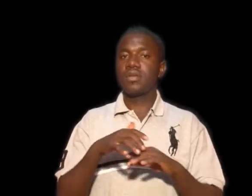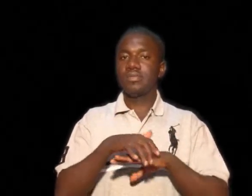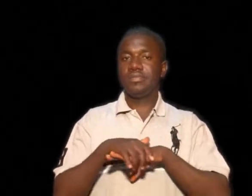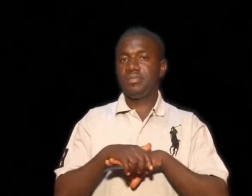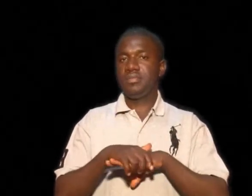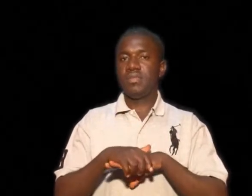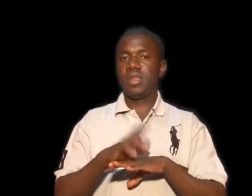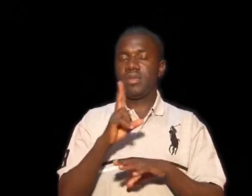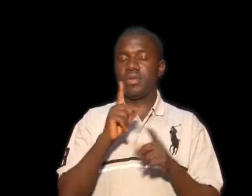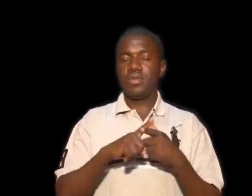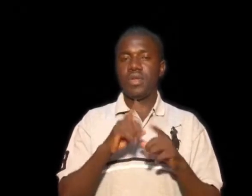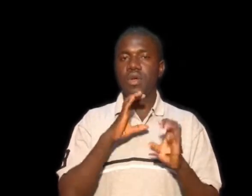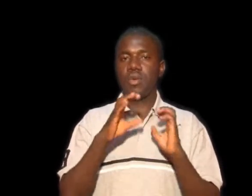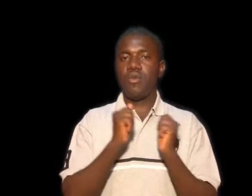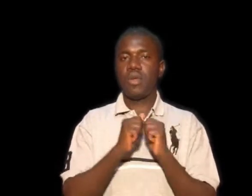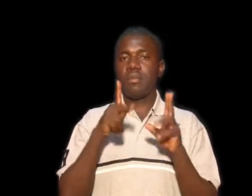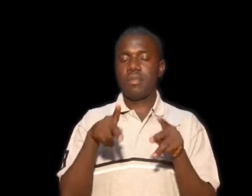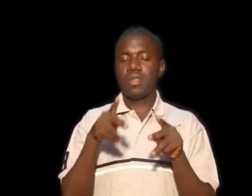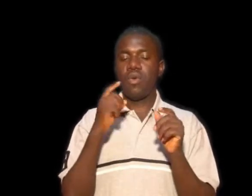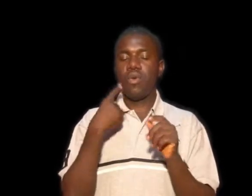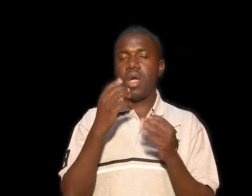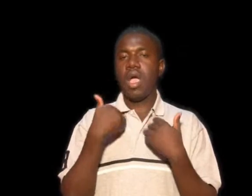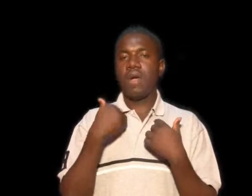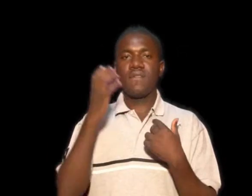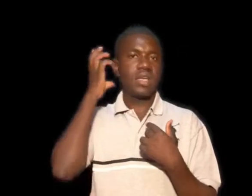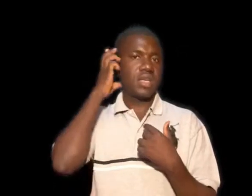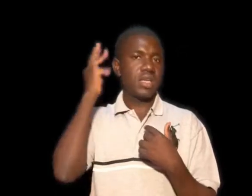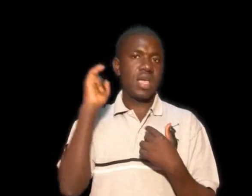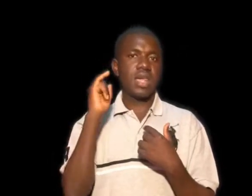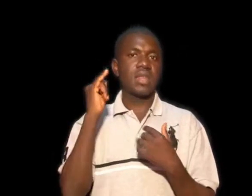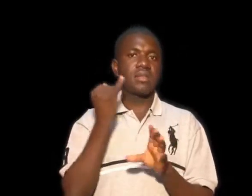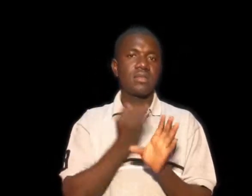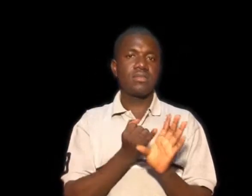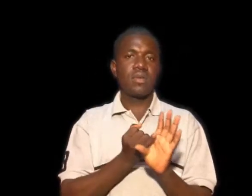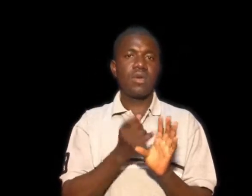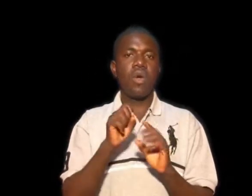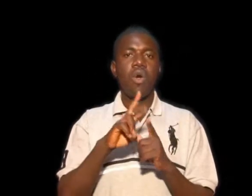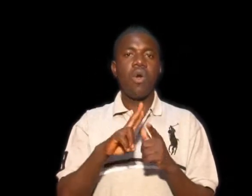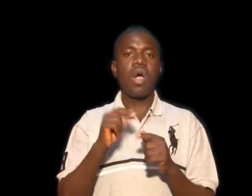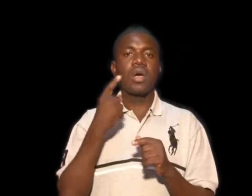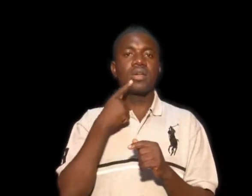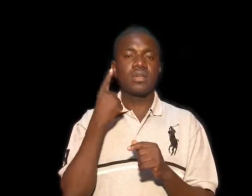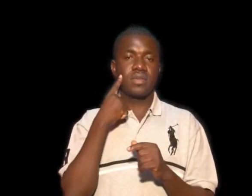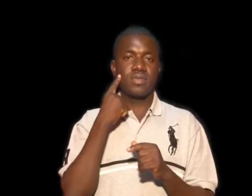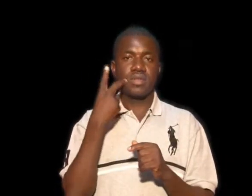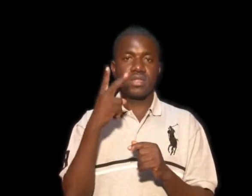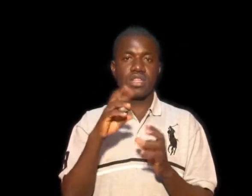alphabet used to communicate with persons who have hearing impairments or are deaf. See Figure 1.